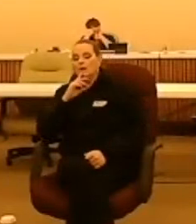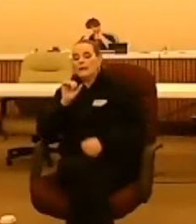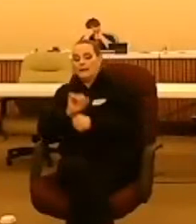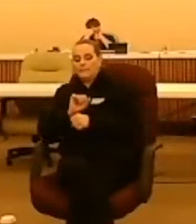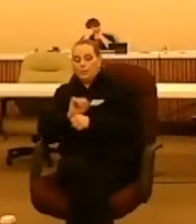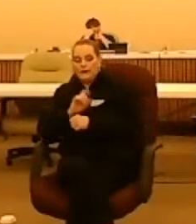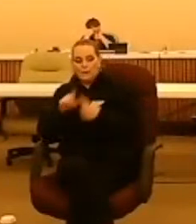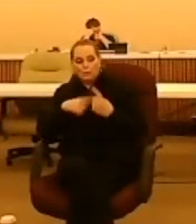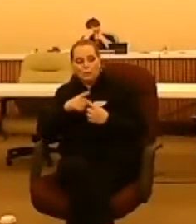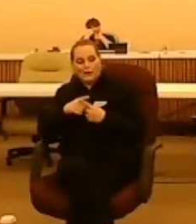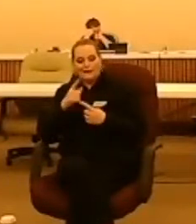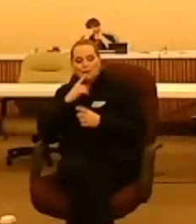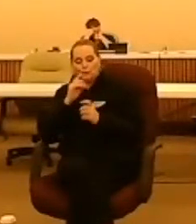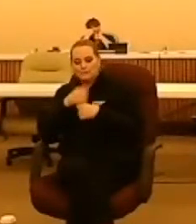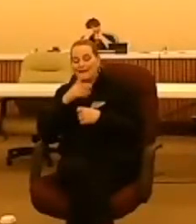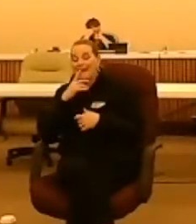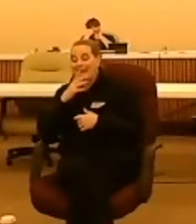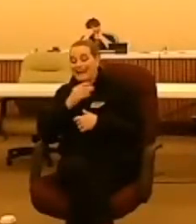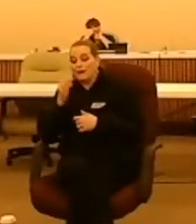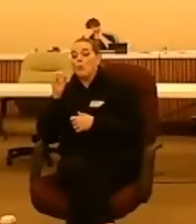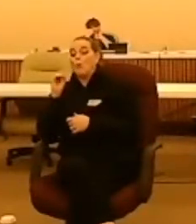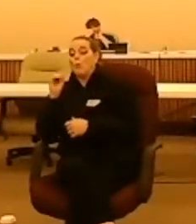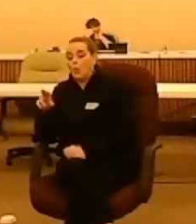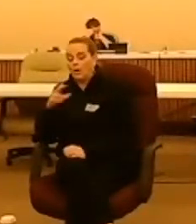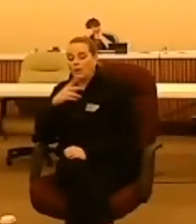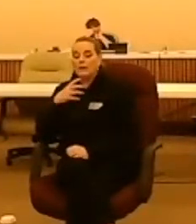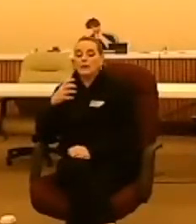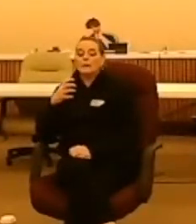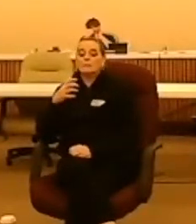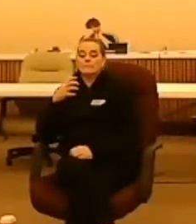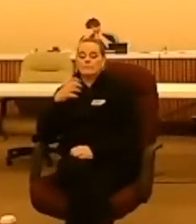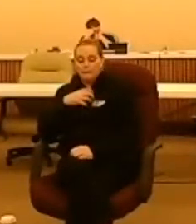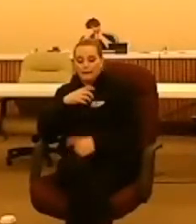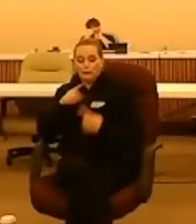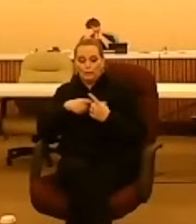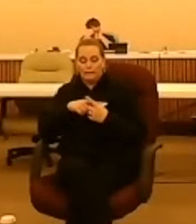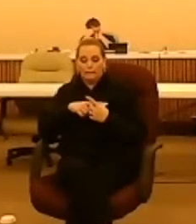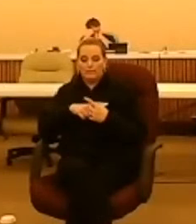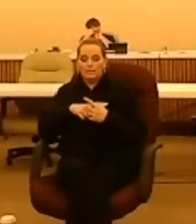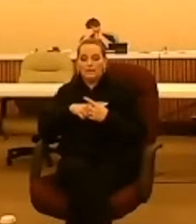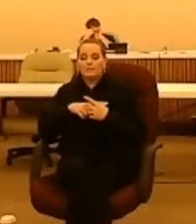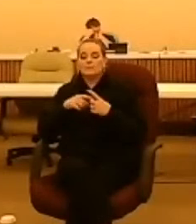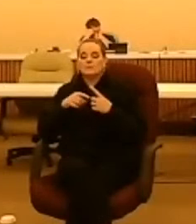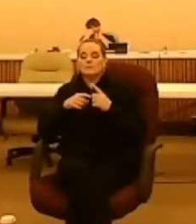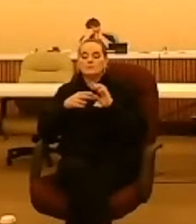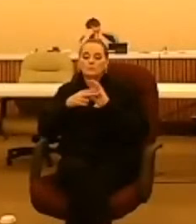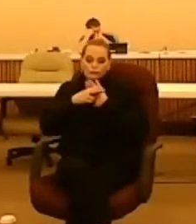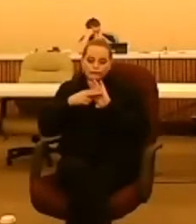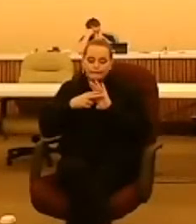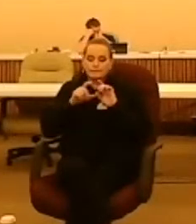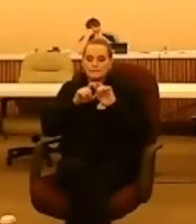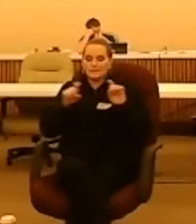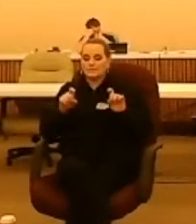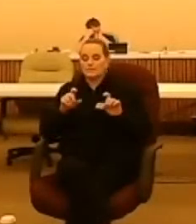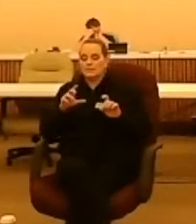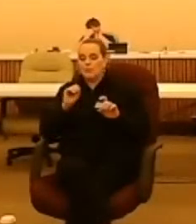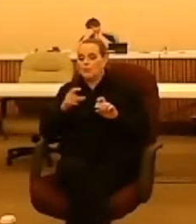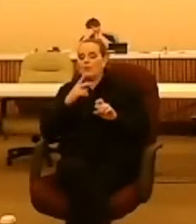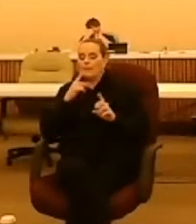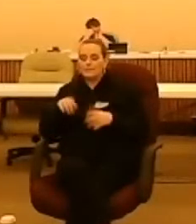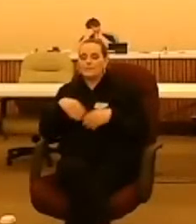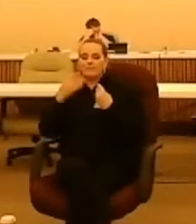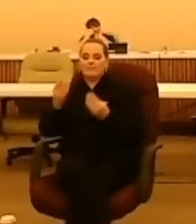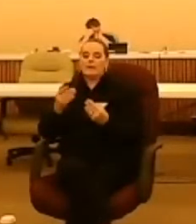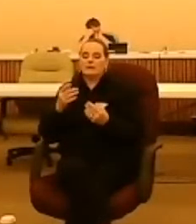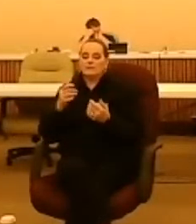made and or the complainant, with redactions where appropriate, or a summary of the current status of the matter may be provided in lieu